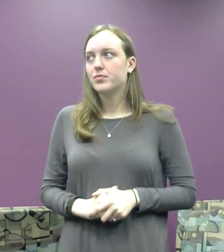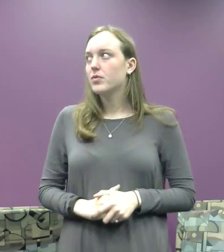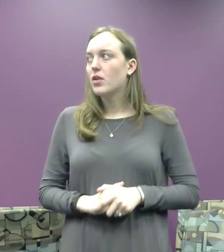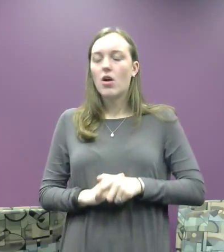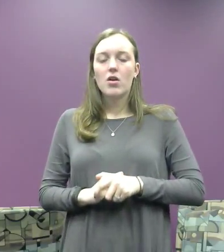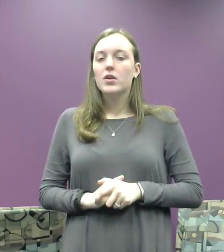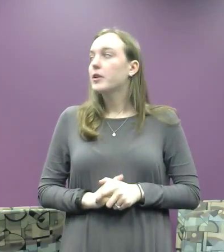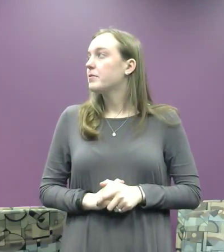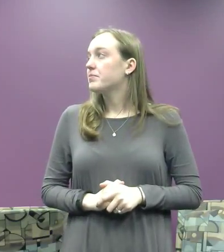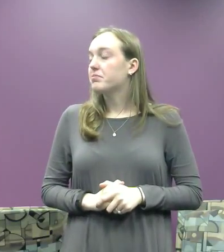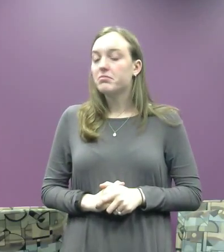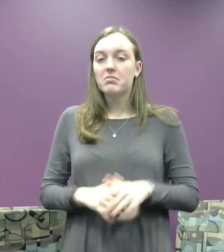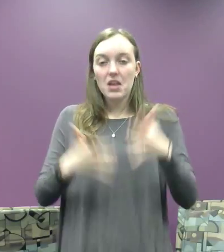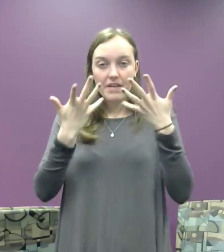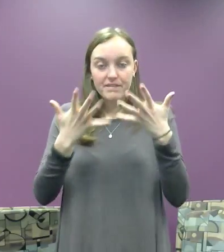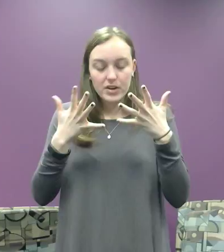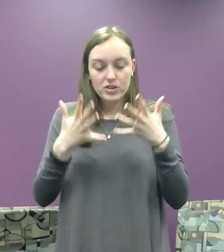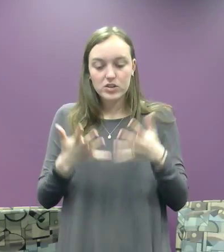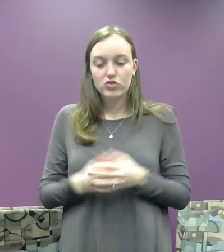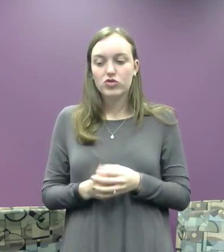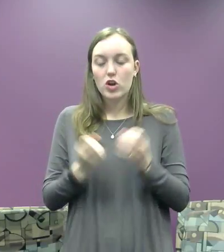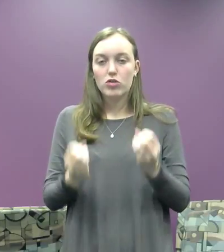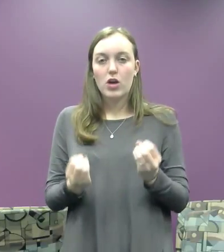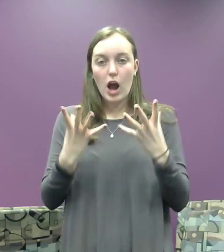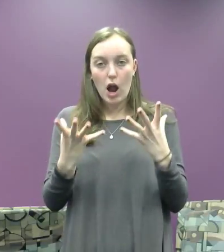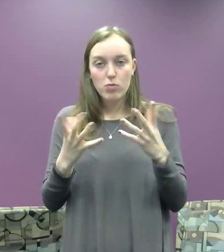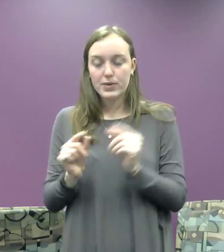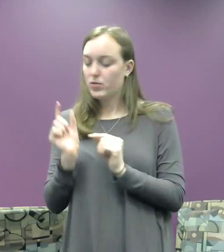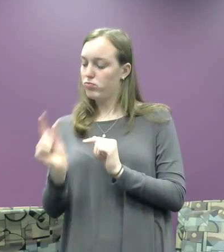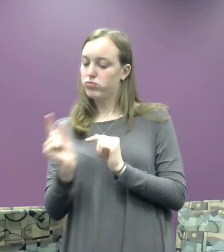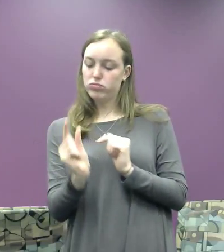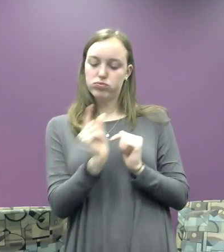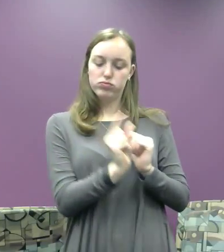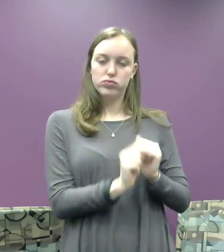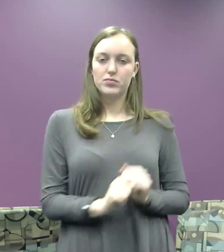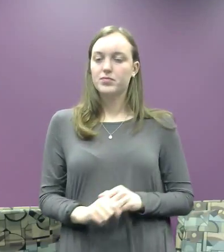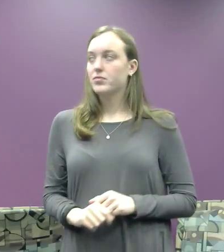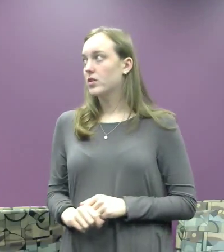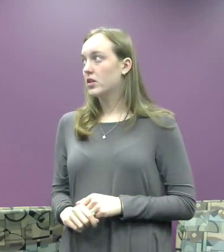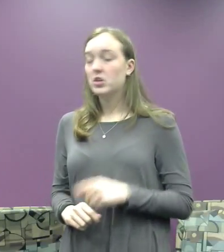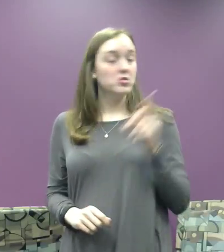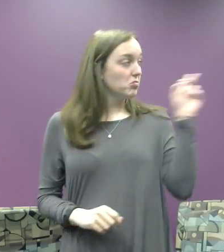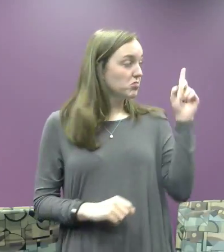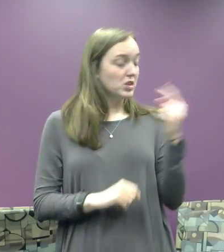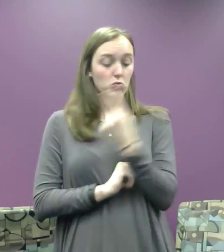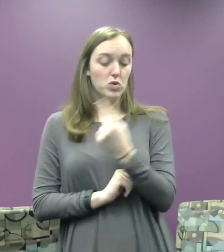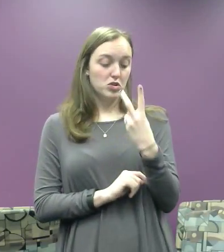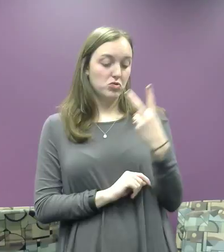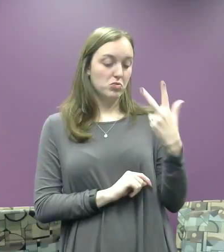and then you count the segments. So in this particular case, the perimeter would be 1, 2, 3, 4, 5,